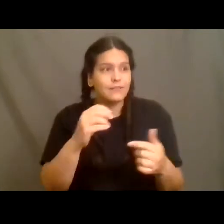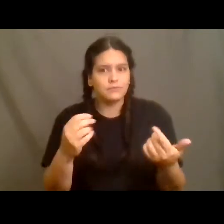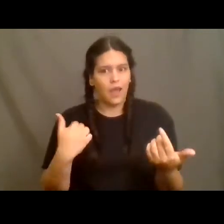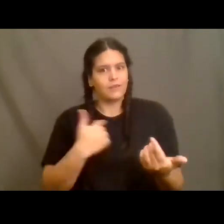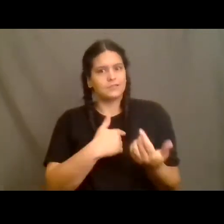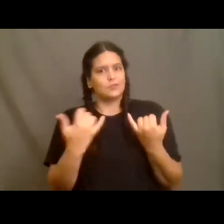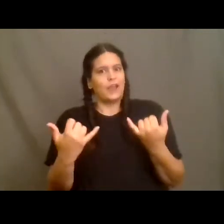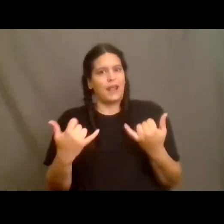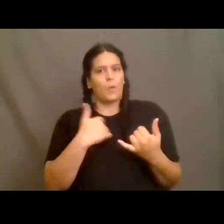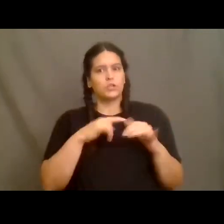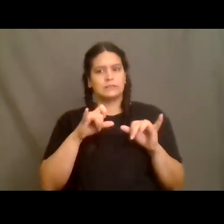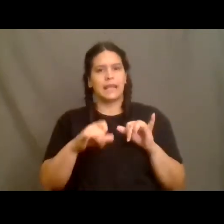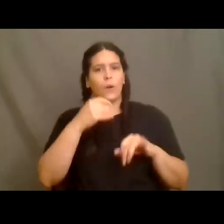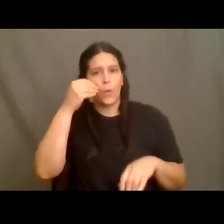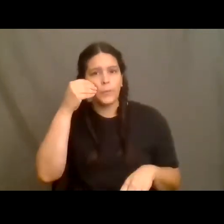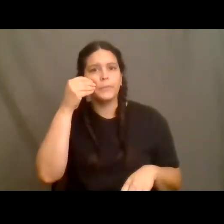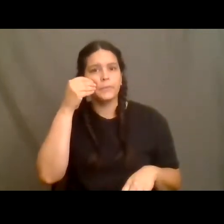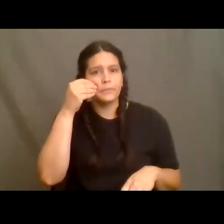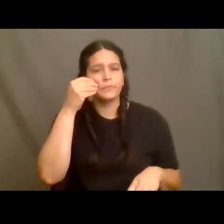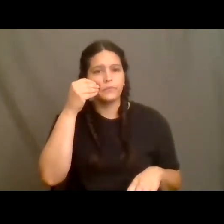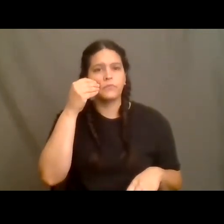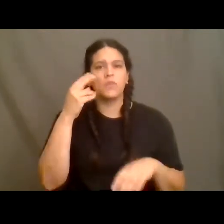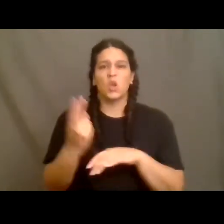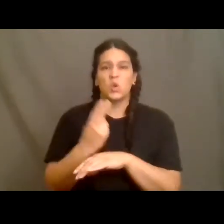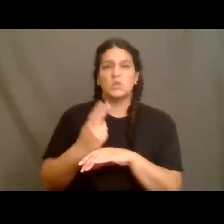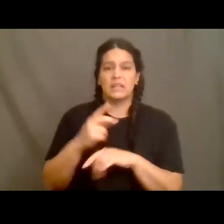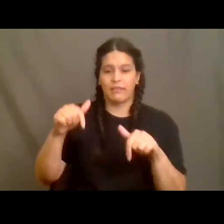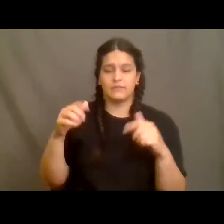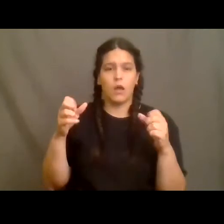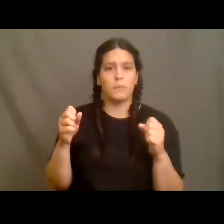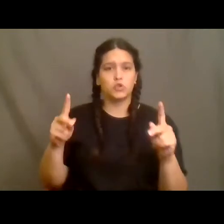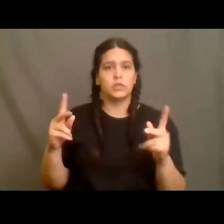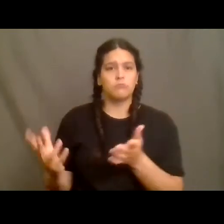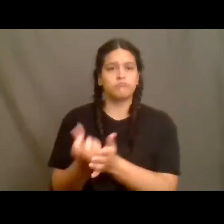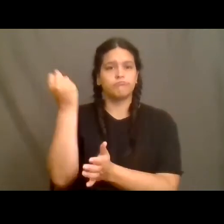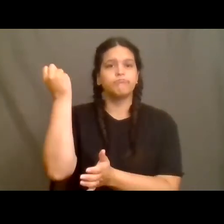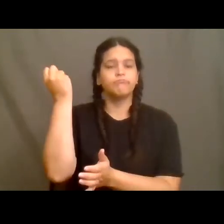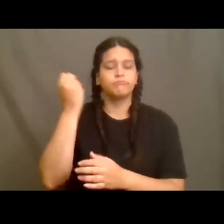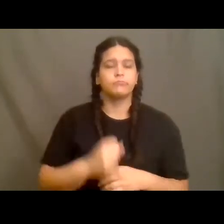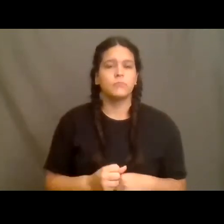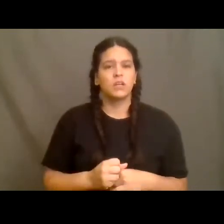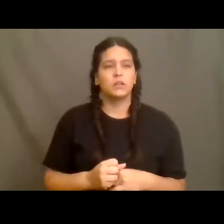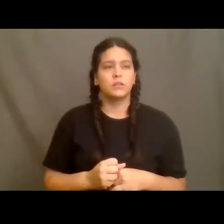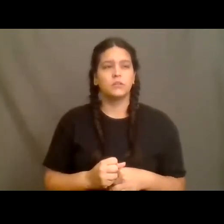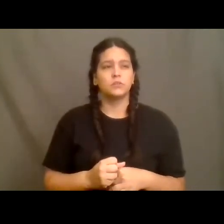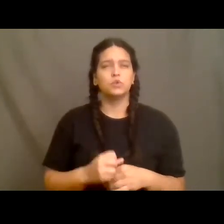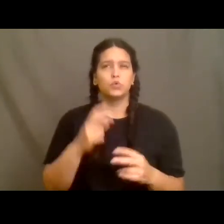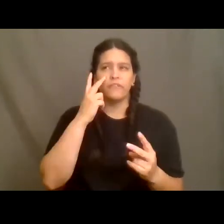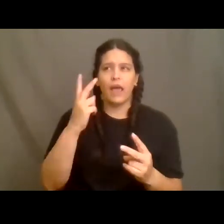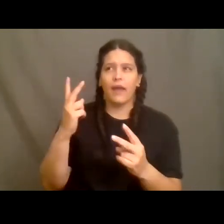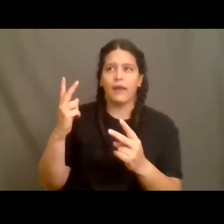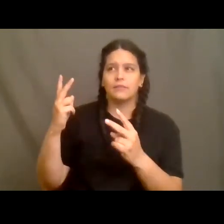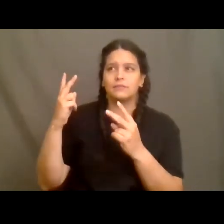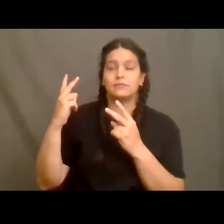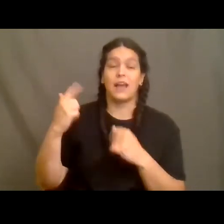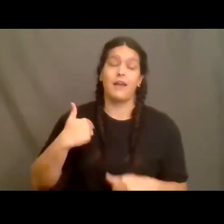as we're home, using this opportunity, you know, to really reflect. I know I have.